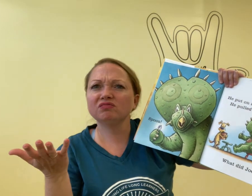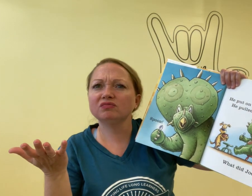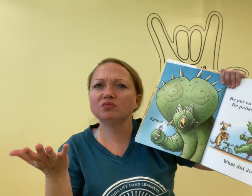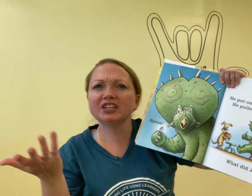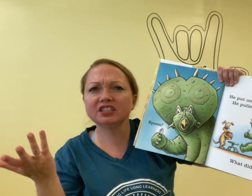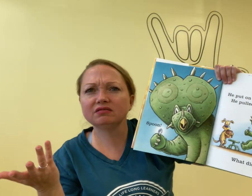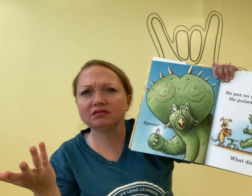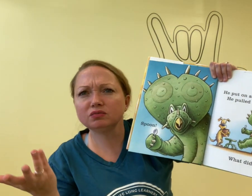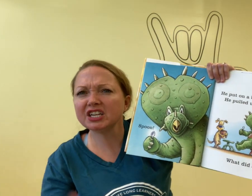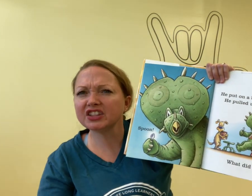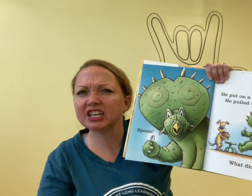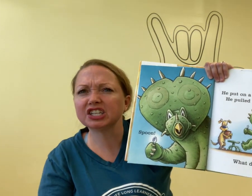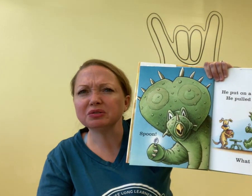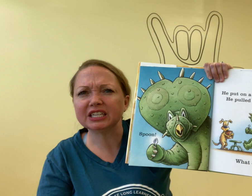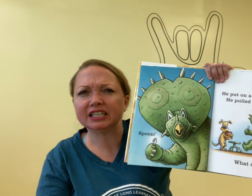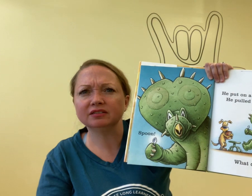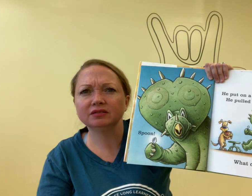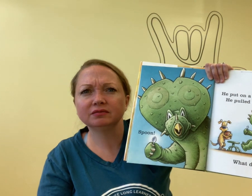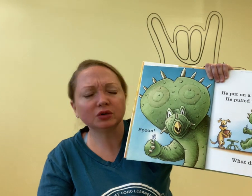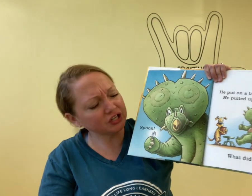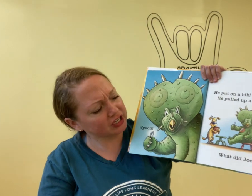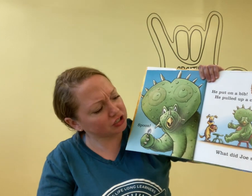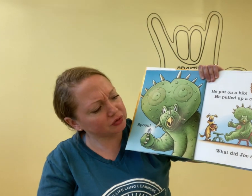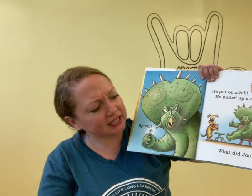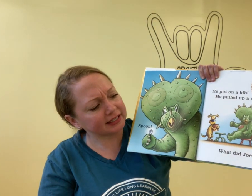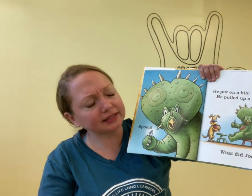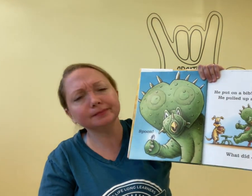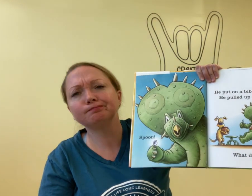what do you think Joe did? What do you think Joe says?